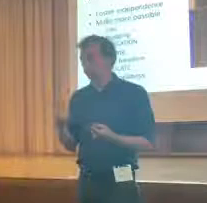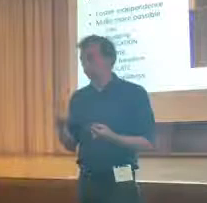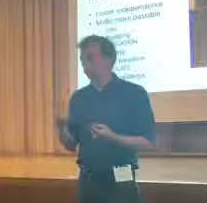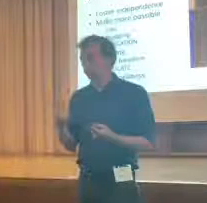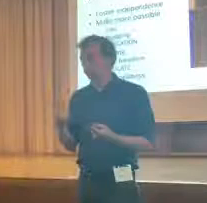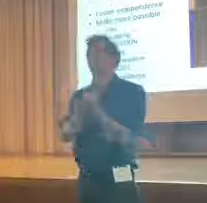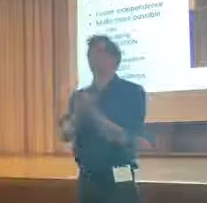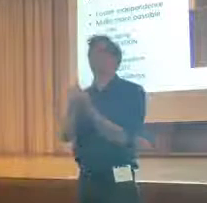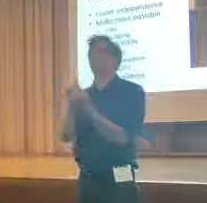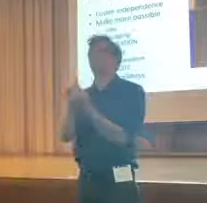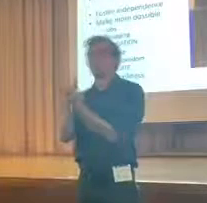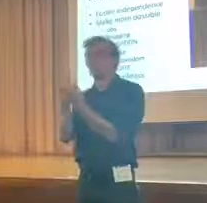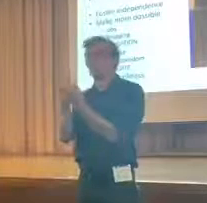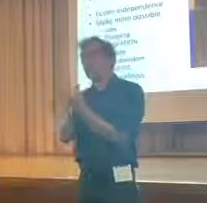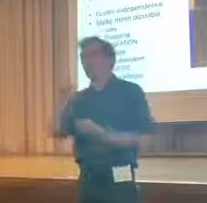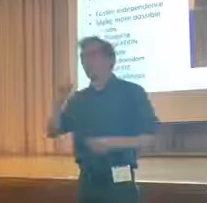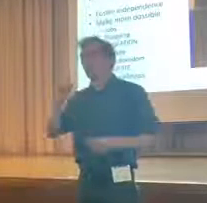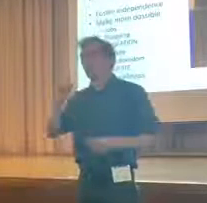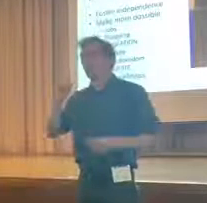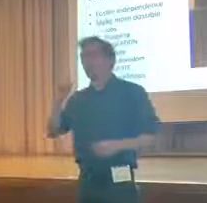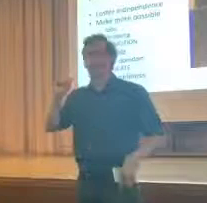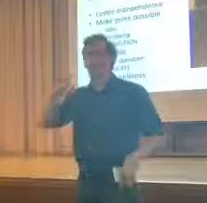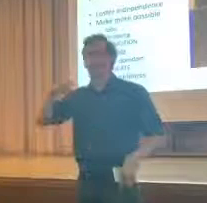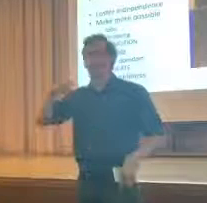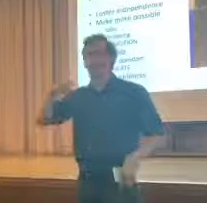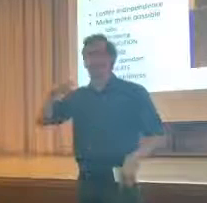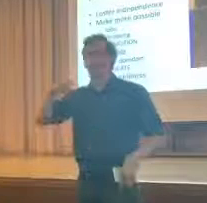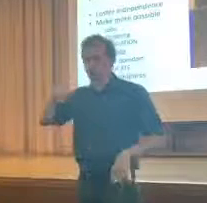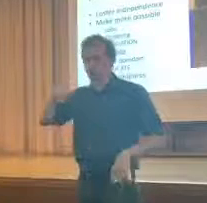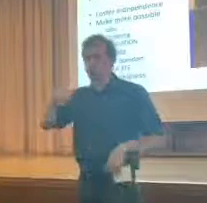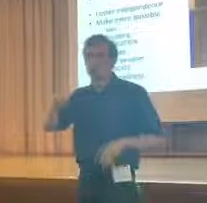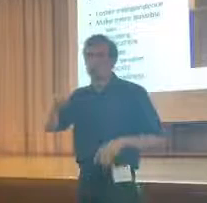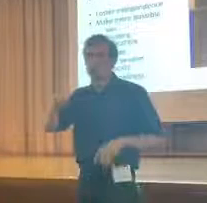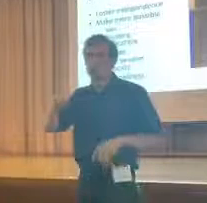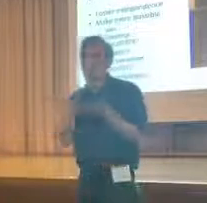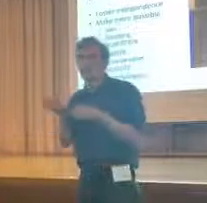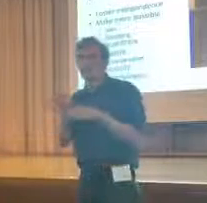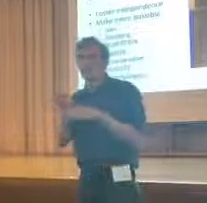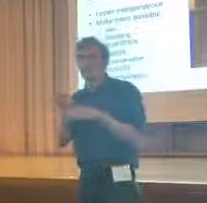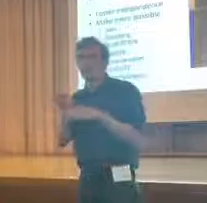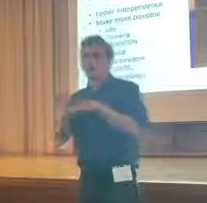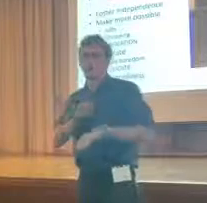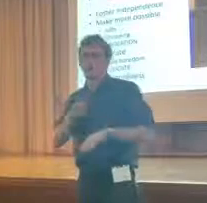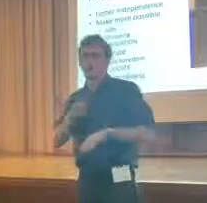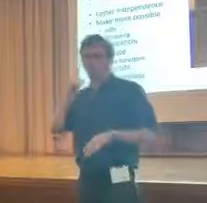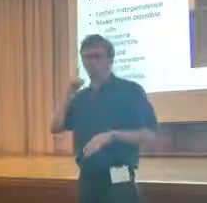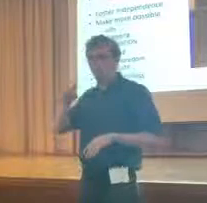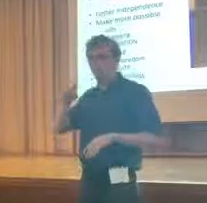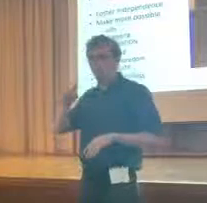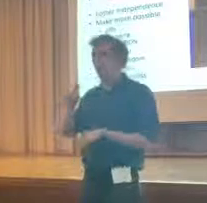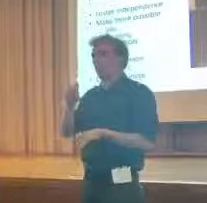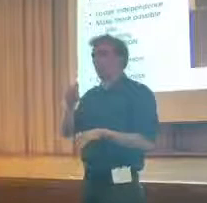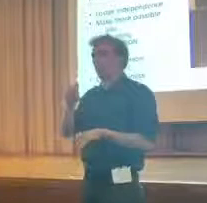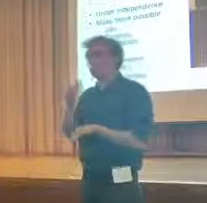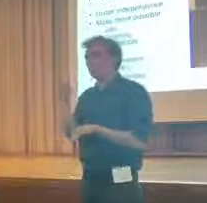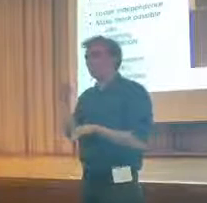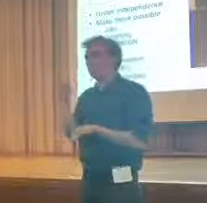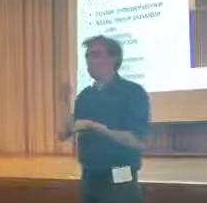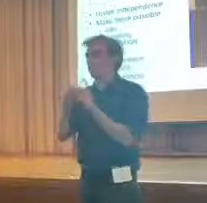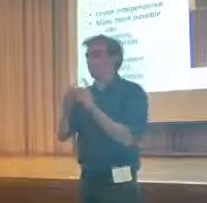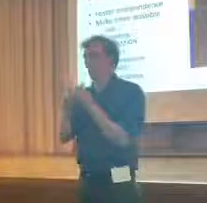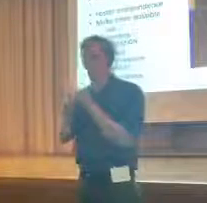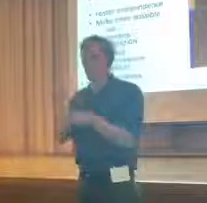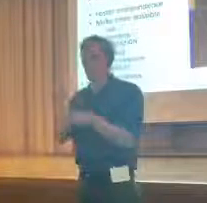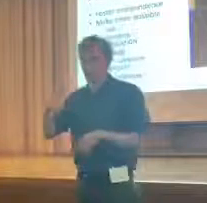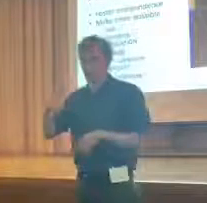of MnDOT's ADA Transition Plan Advisory Board because I had no clue how to build an accessible website. I didn't even know